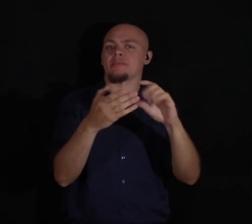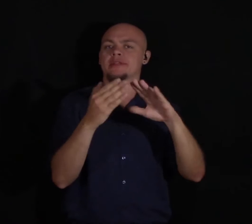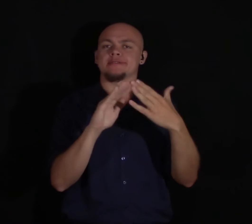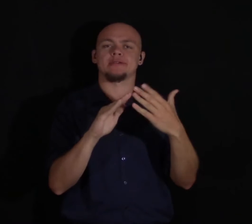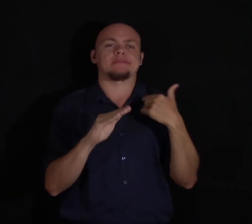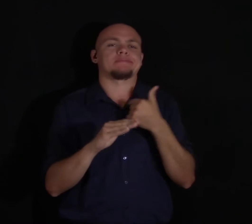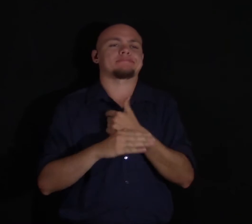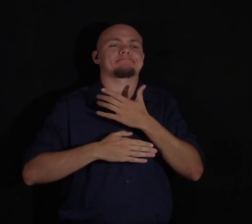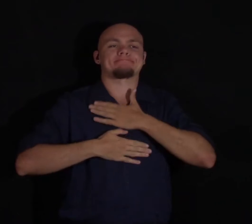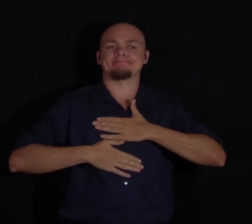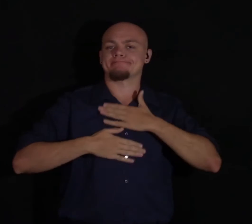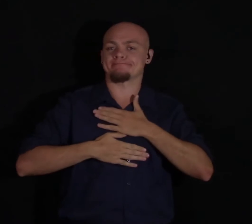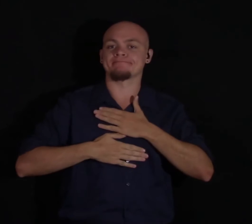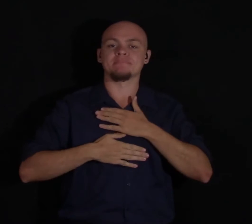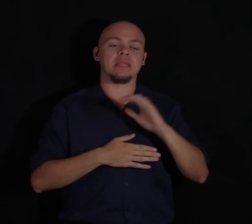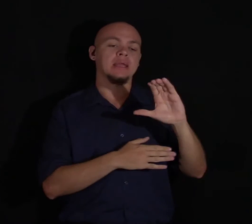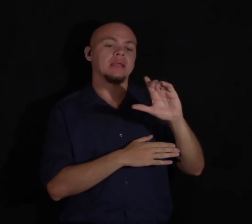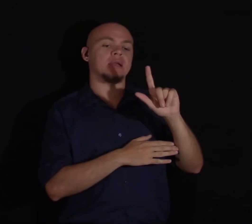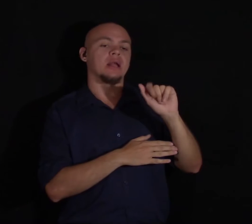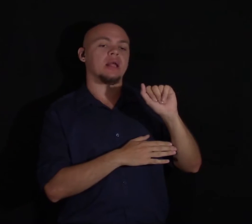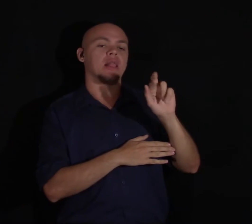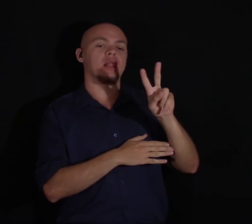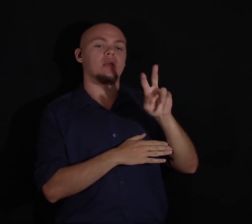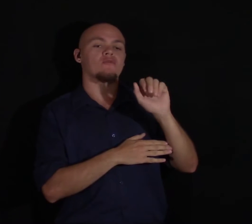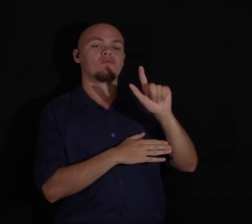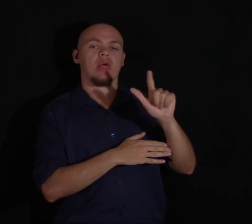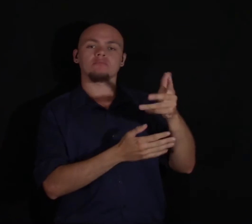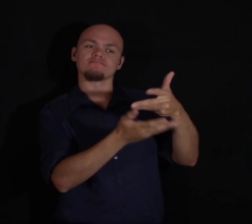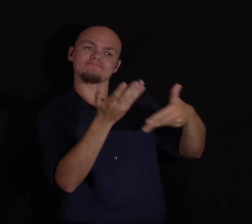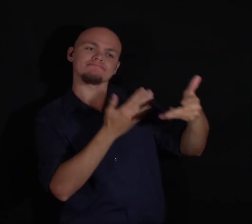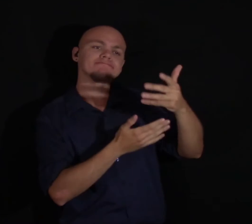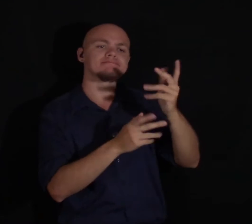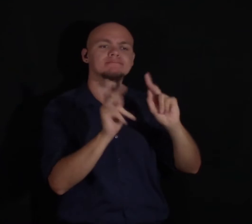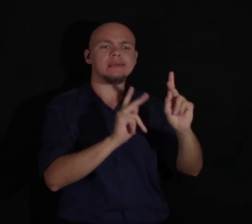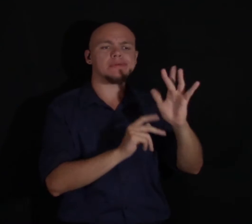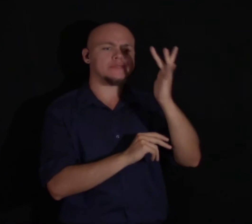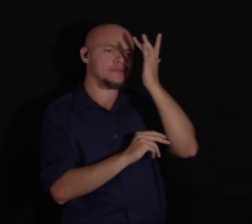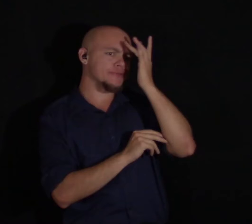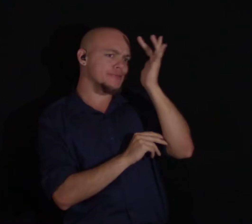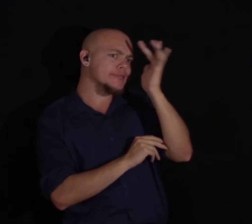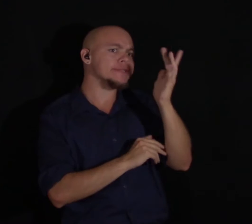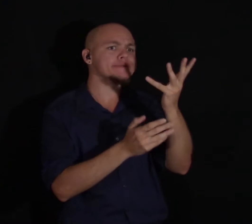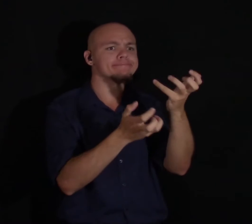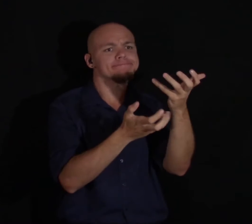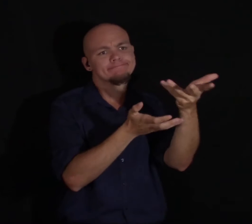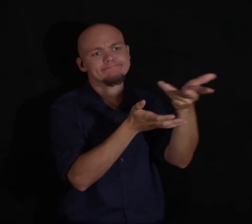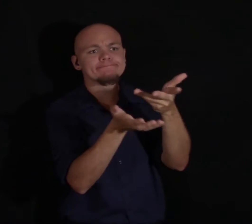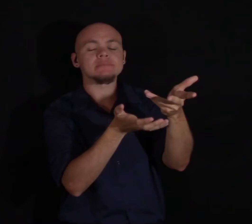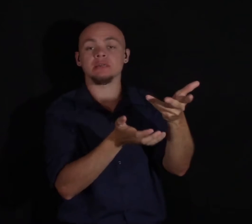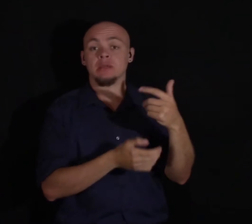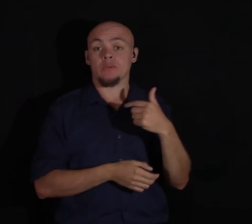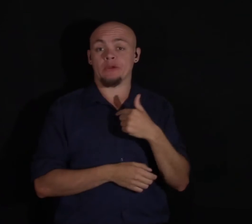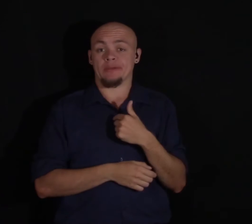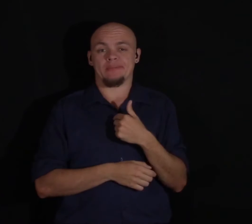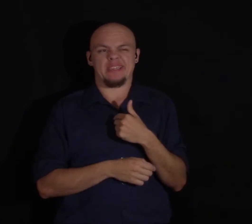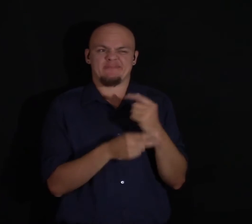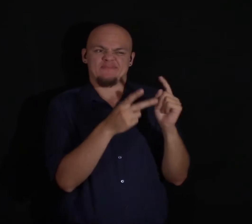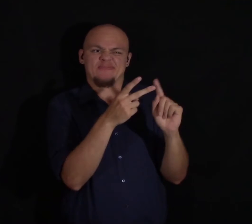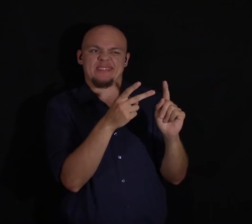desired the intercourse of the men of genius and talent who flourished at this time, but this was with me a secondary object. I